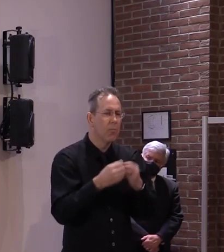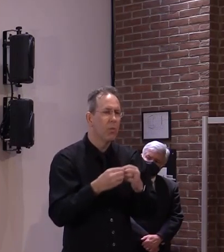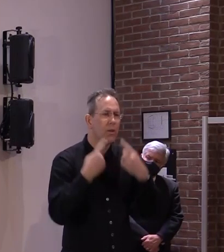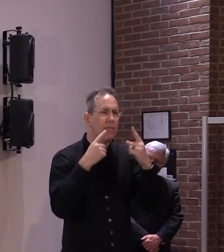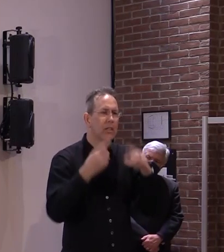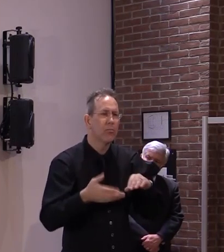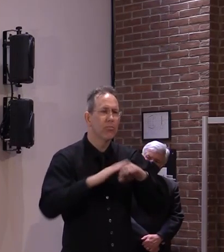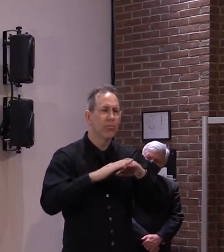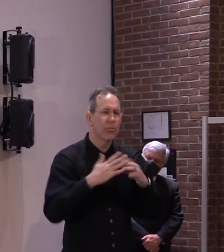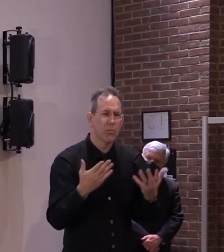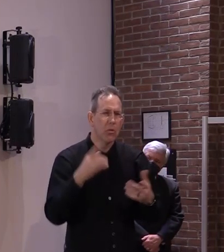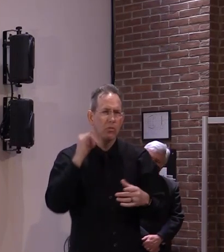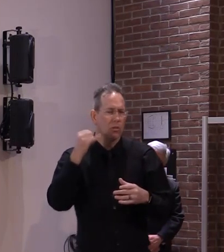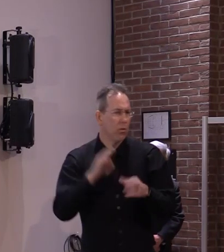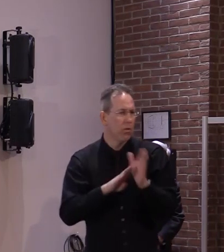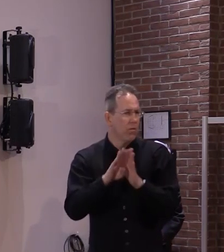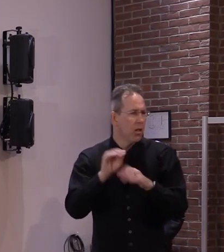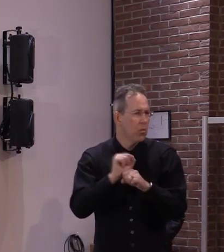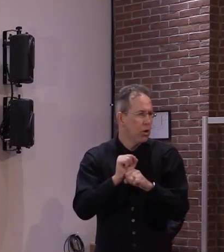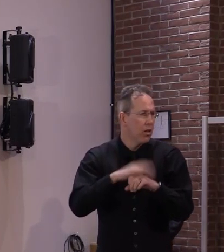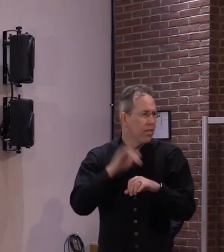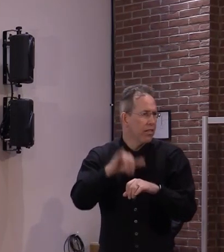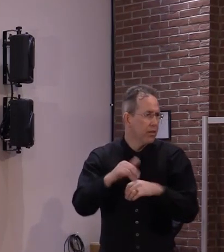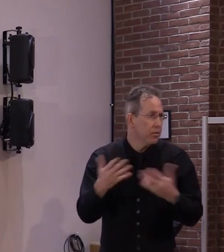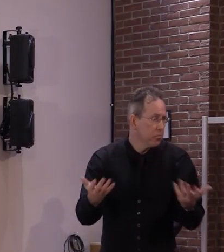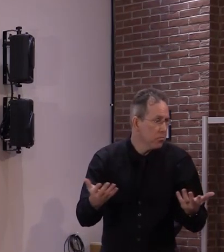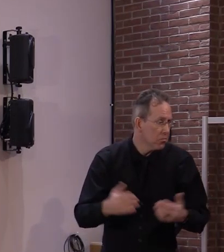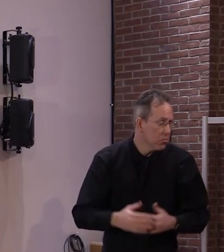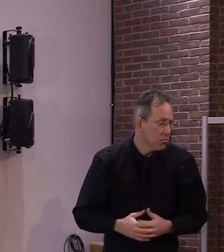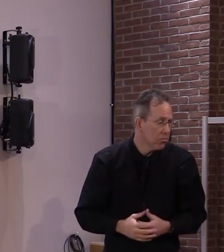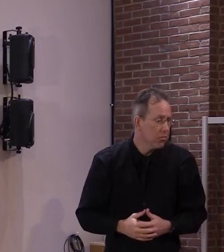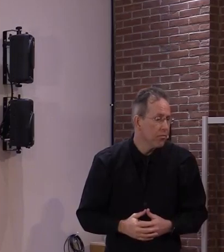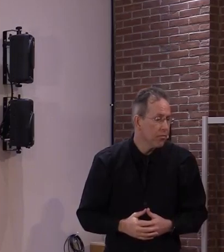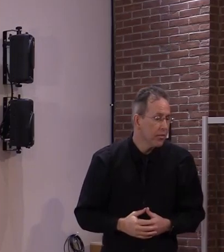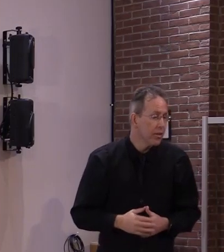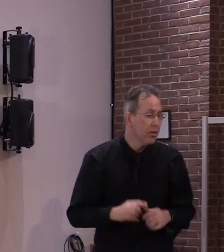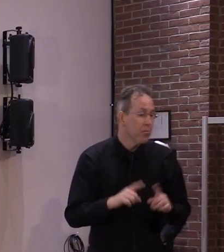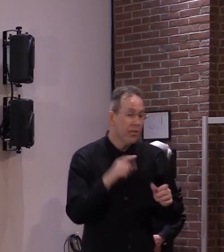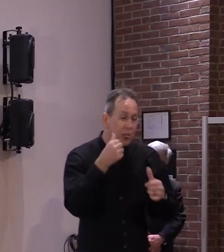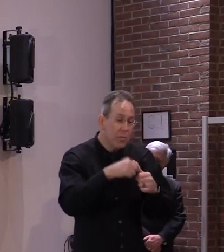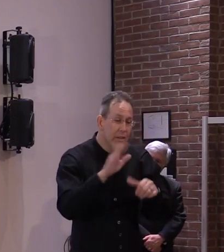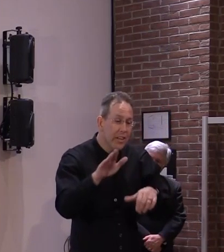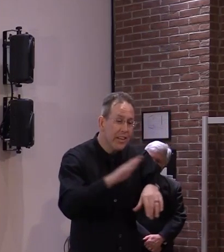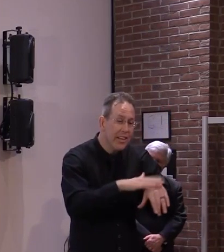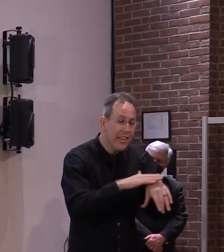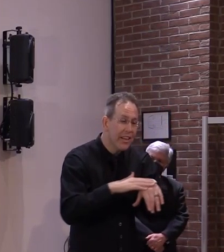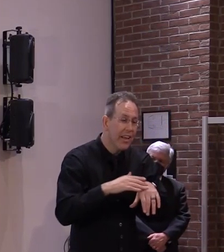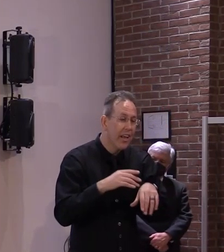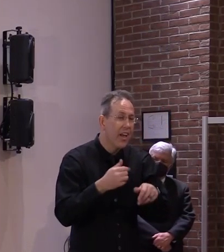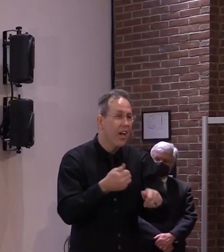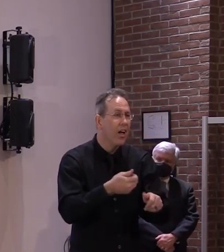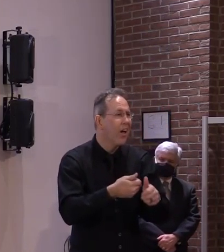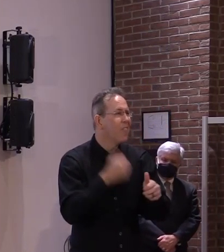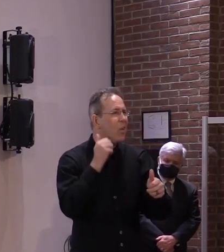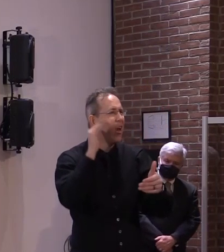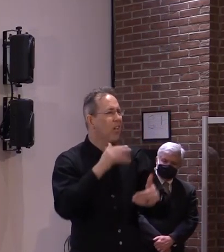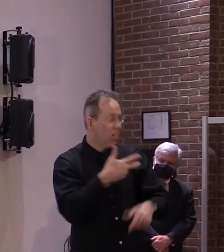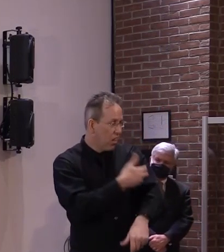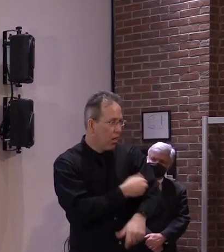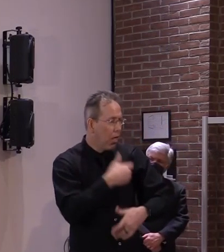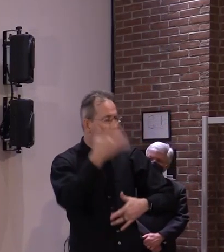and dying and gives you more mobility in a shorter period of time, those are pretty good selling features of itself. So we'll see what